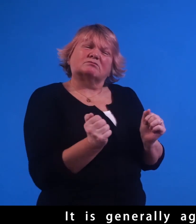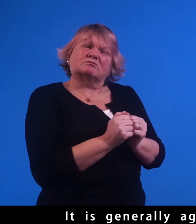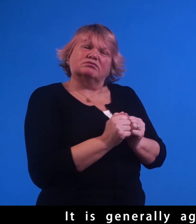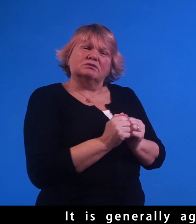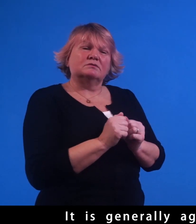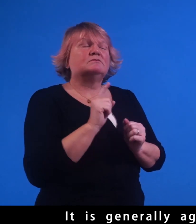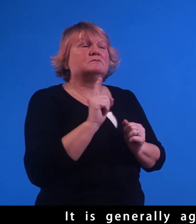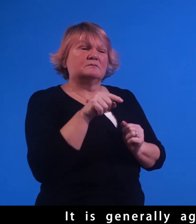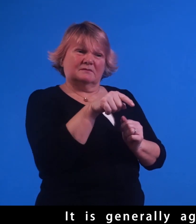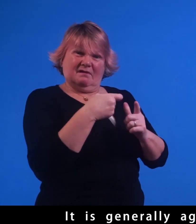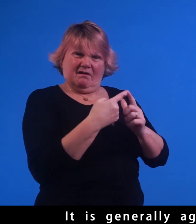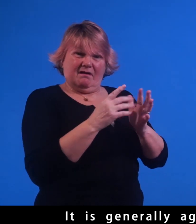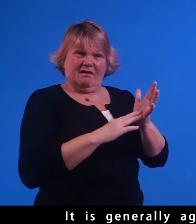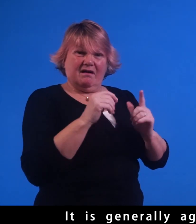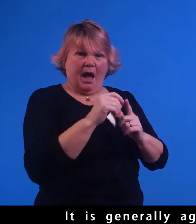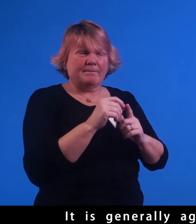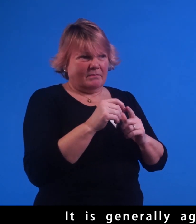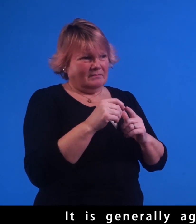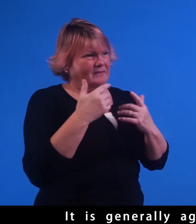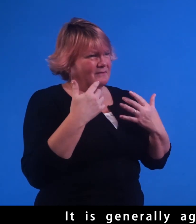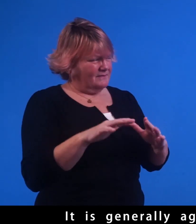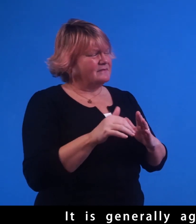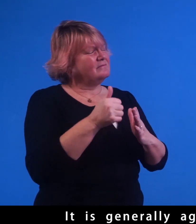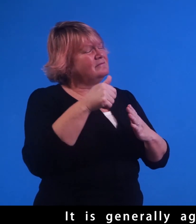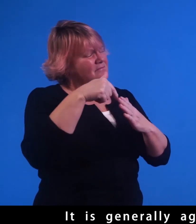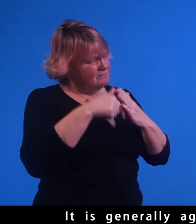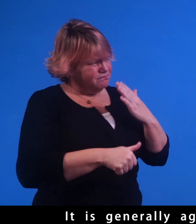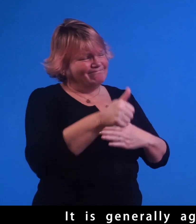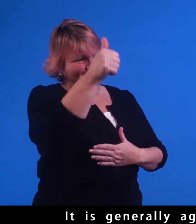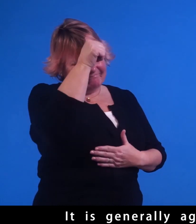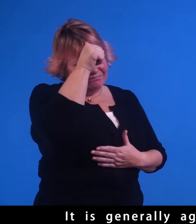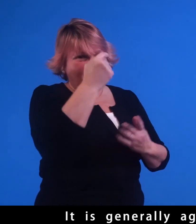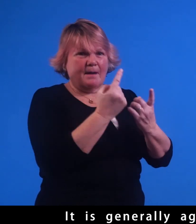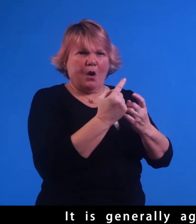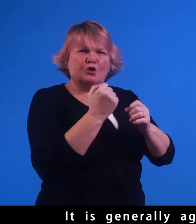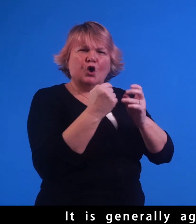It's generally agreed upon that Kemp had an expert knowledge of Gothic architecture,